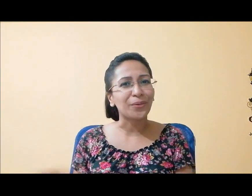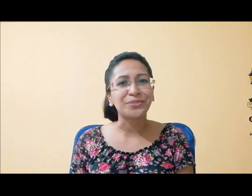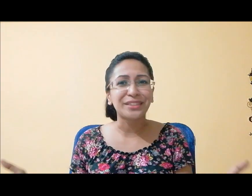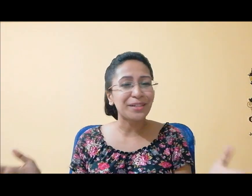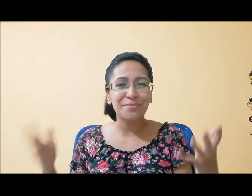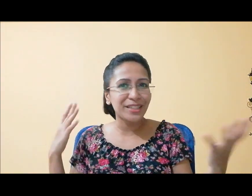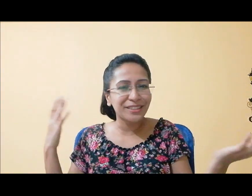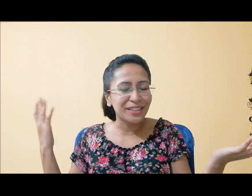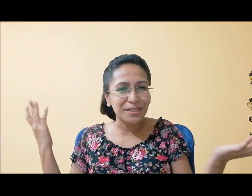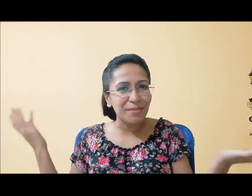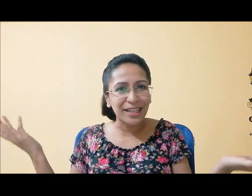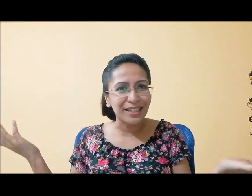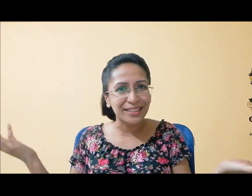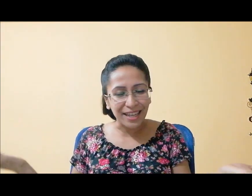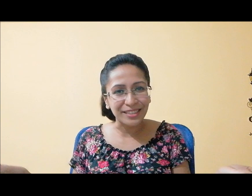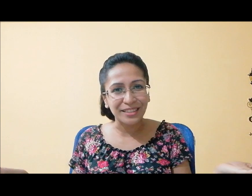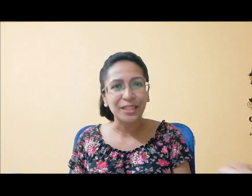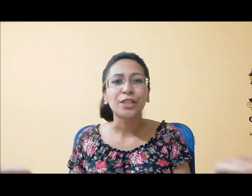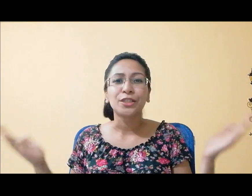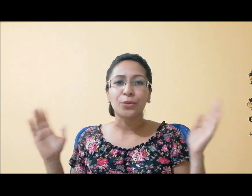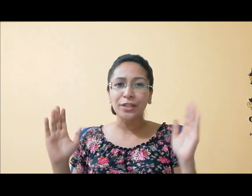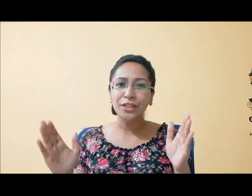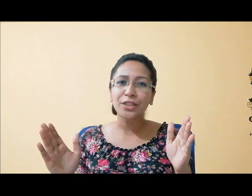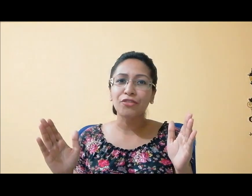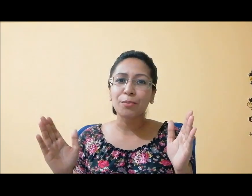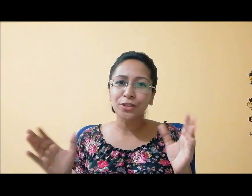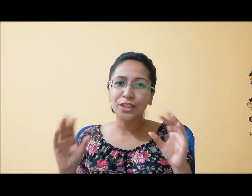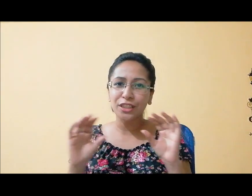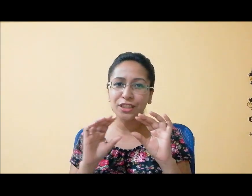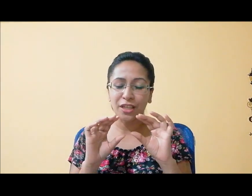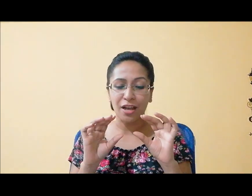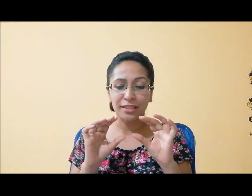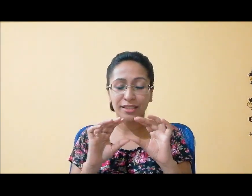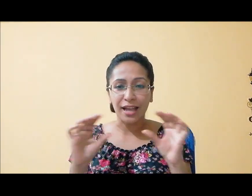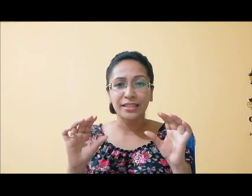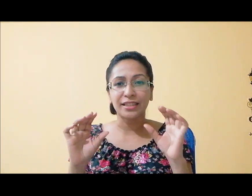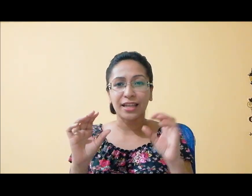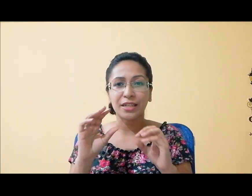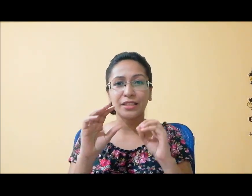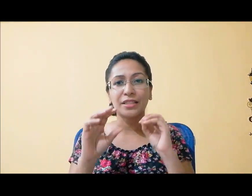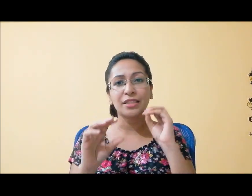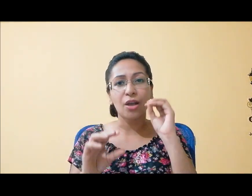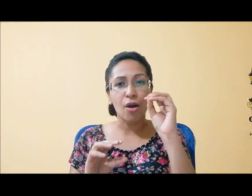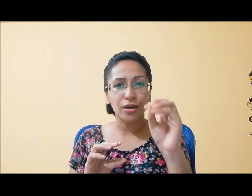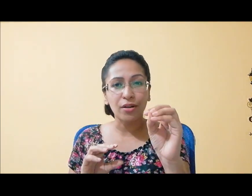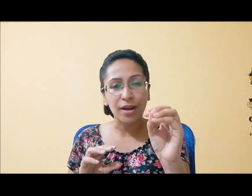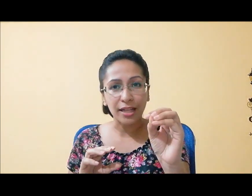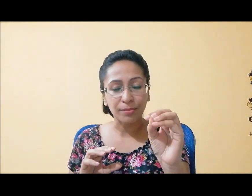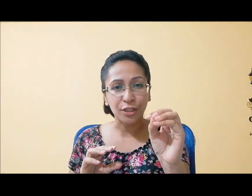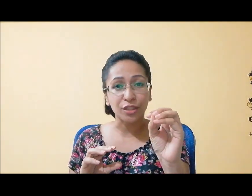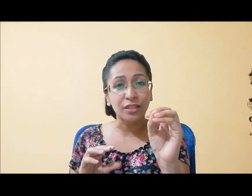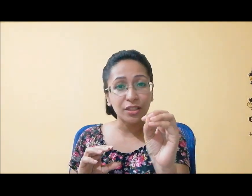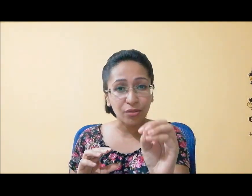that doesn't make any sense. So we need, if you put these signs in the order as mentioned in the